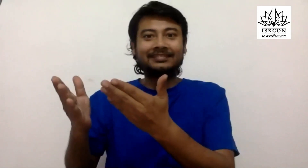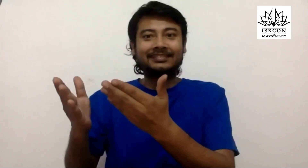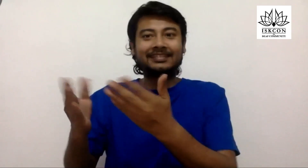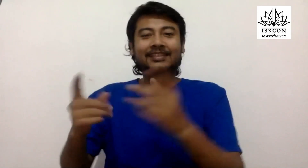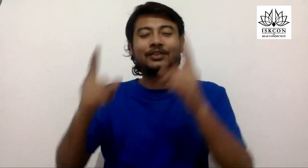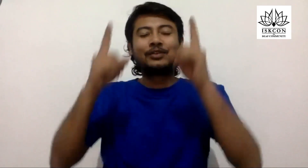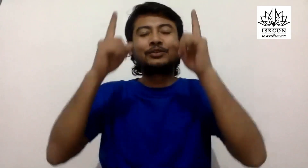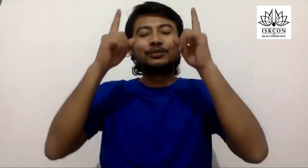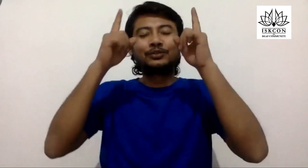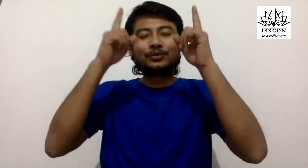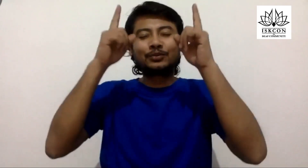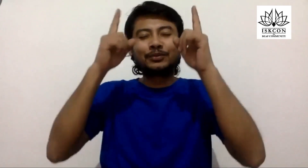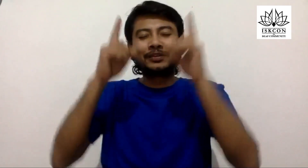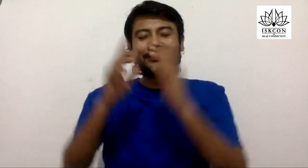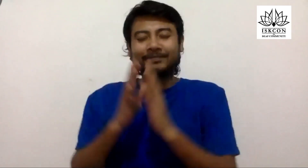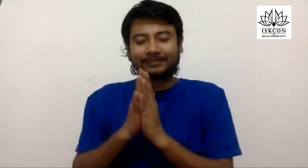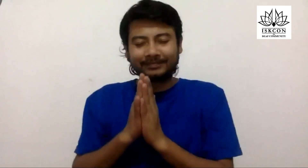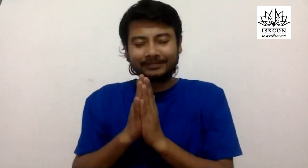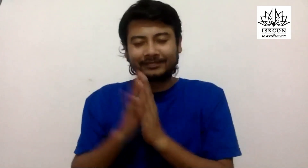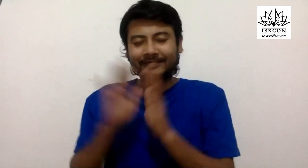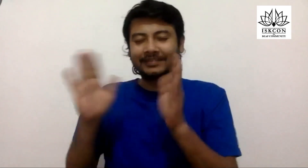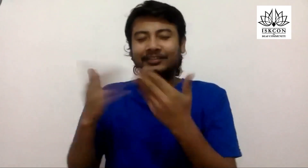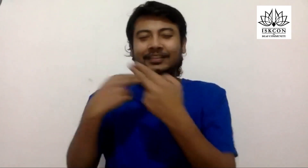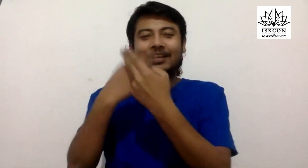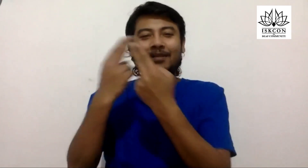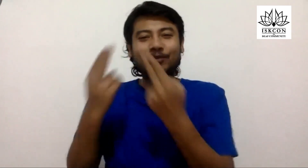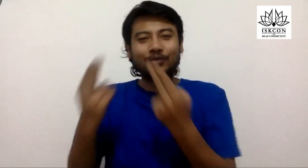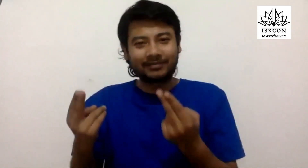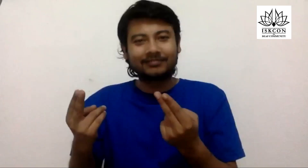To this Supreme Lord, Sri Damodar, whose belly is bound not with ropes,